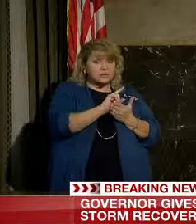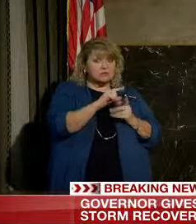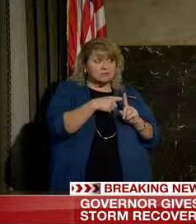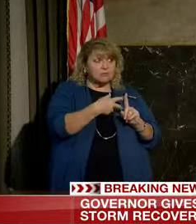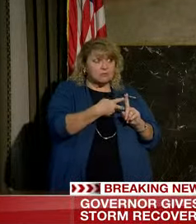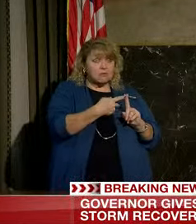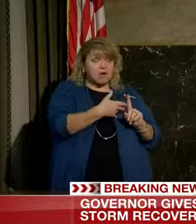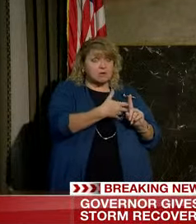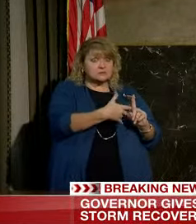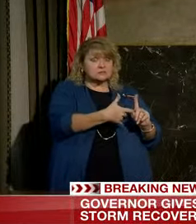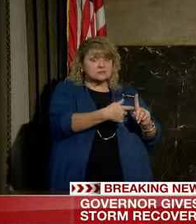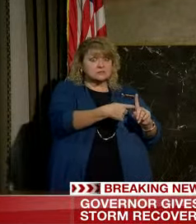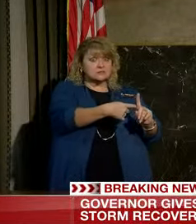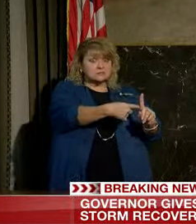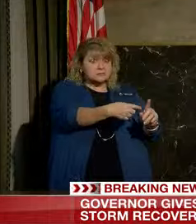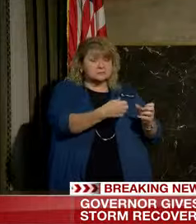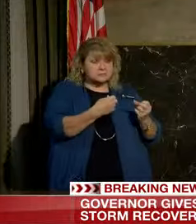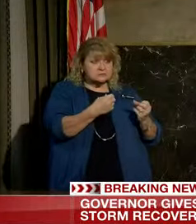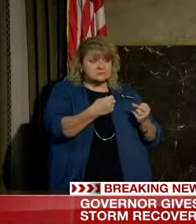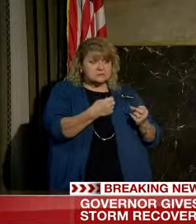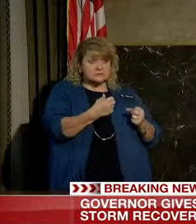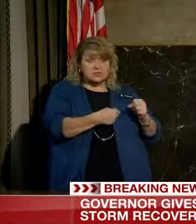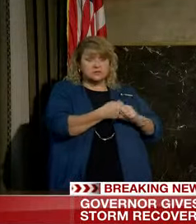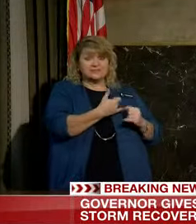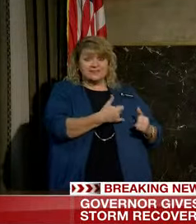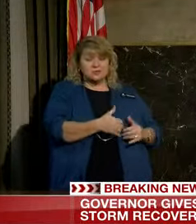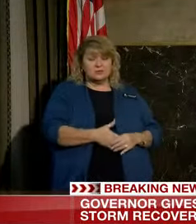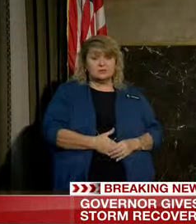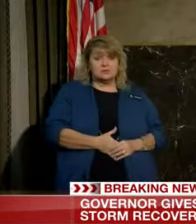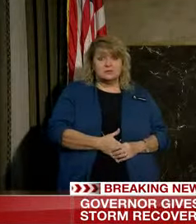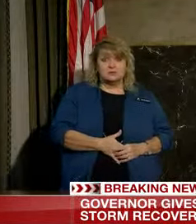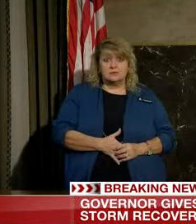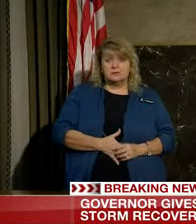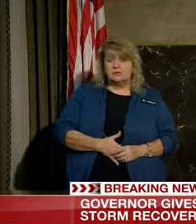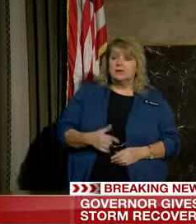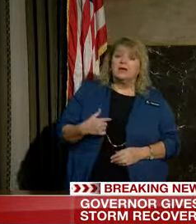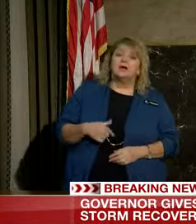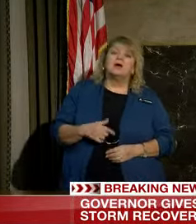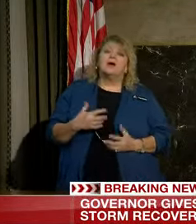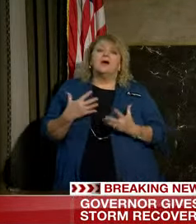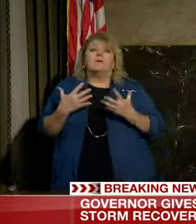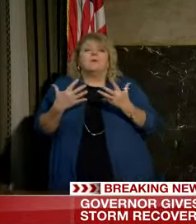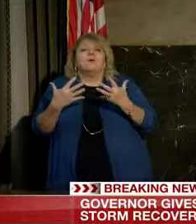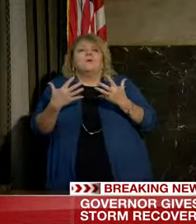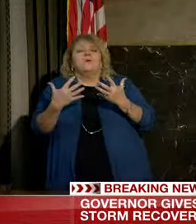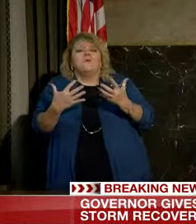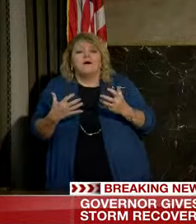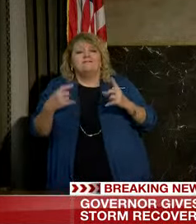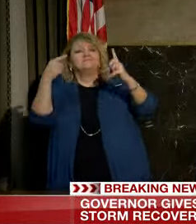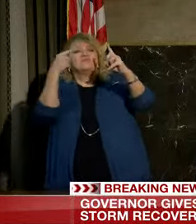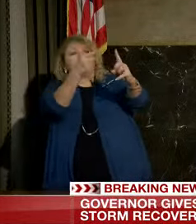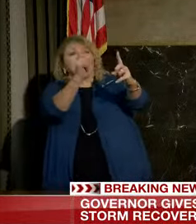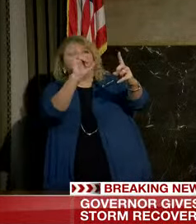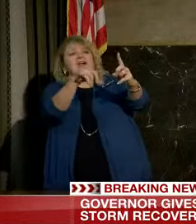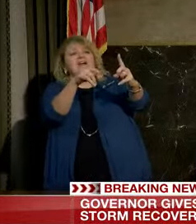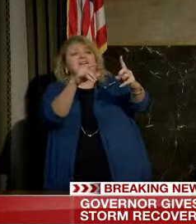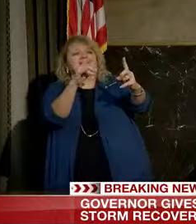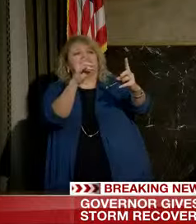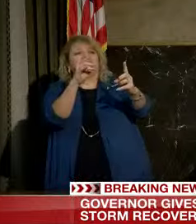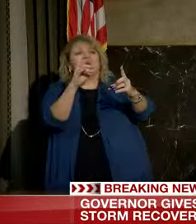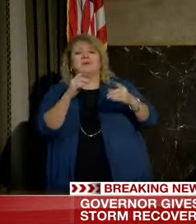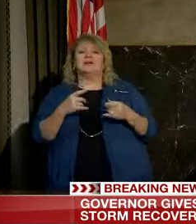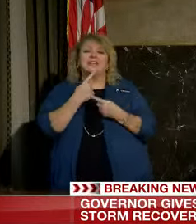now. I do look forward to the day when we can throttle back on the mitigation measures. I can't tell